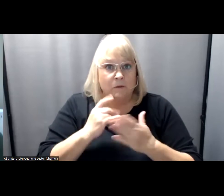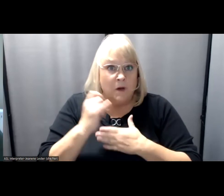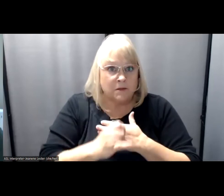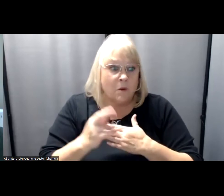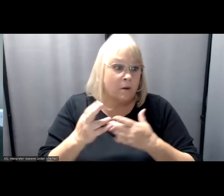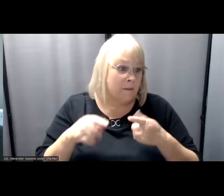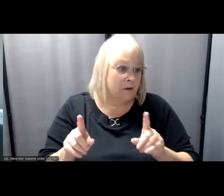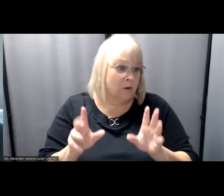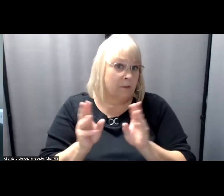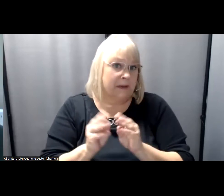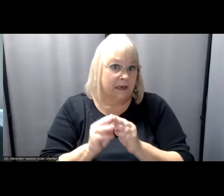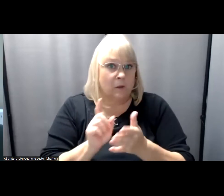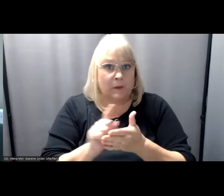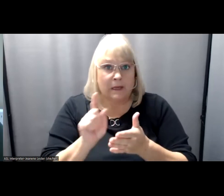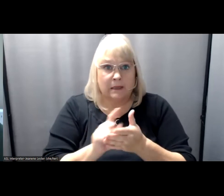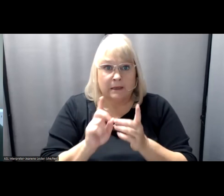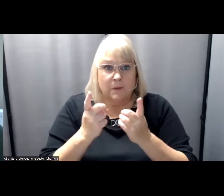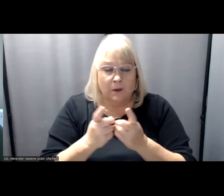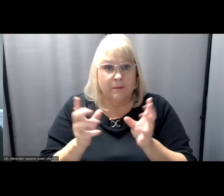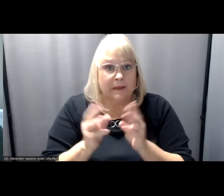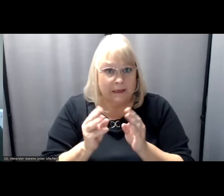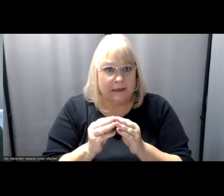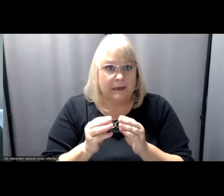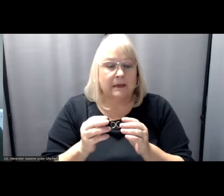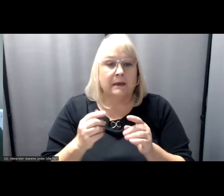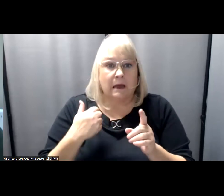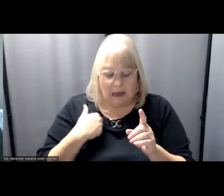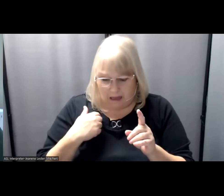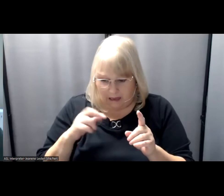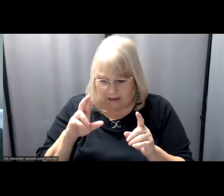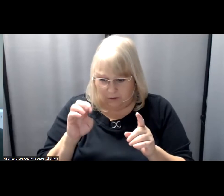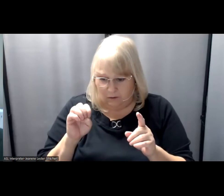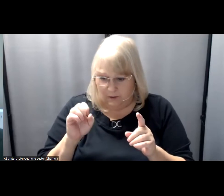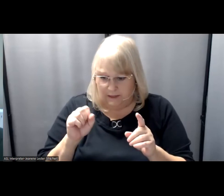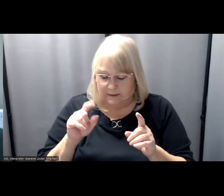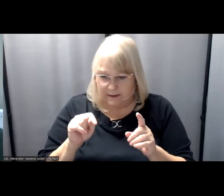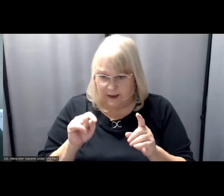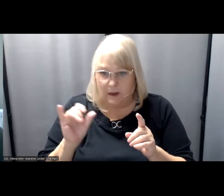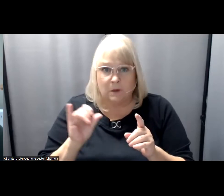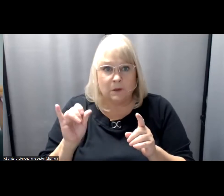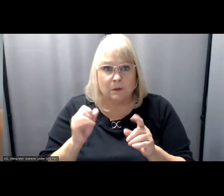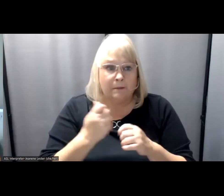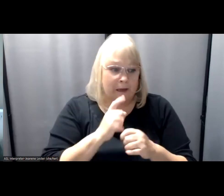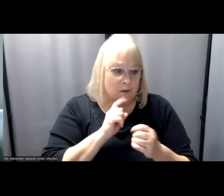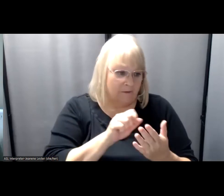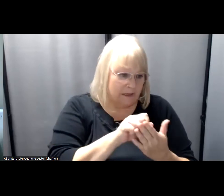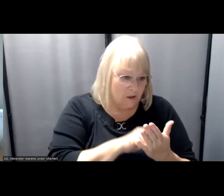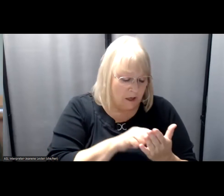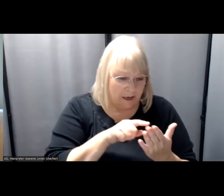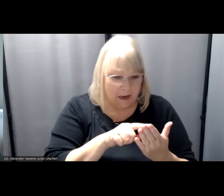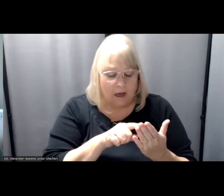weekly department meeting, I'll reset too. I'll reset and make sure we have an agenda, we stay on